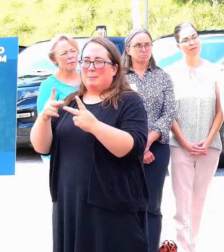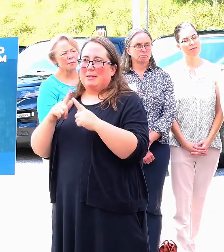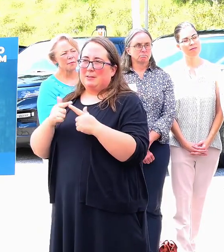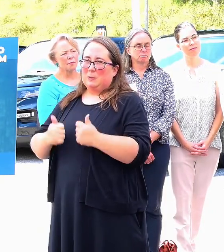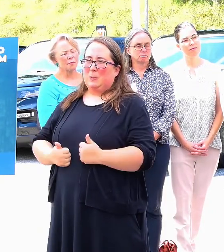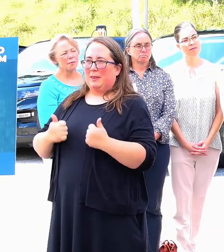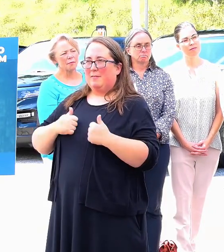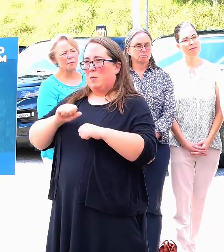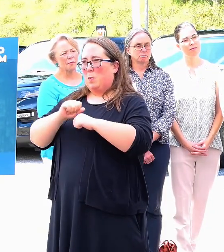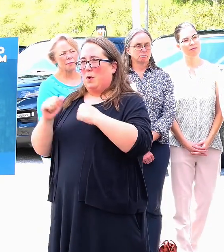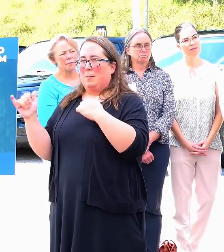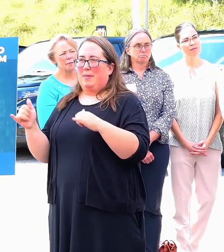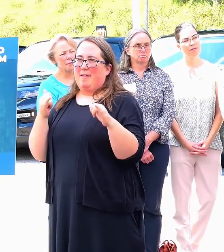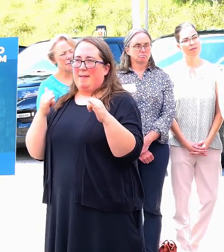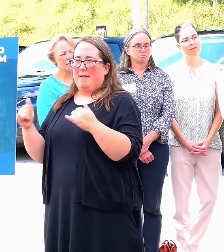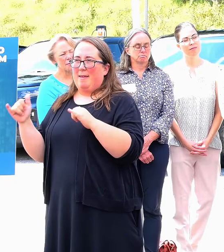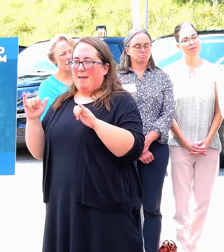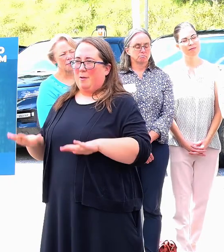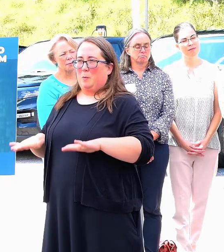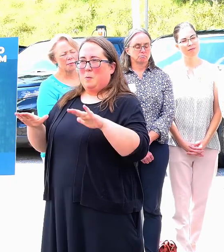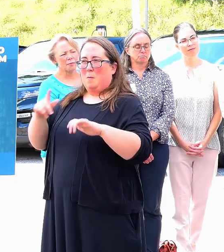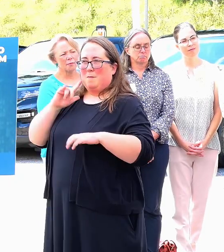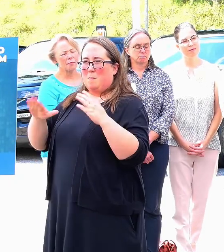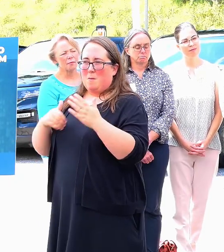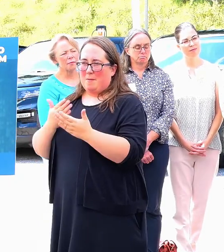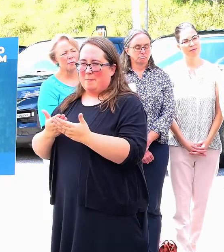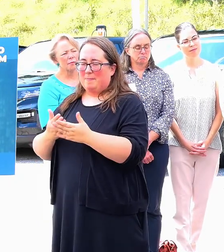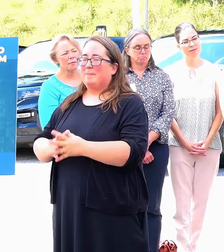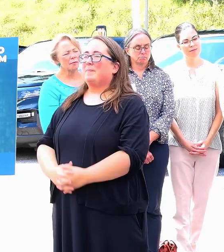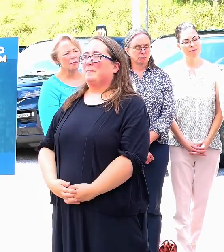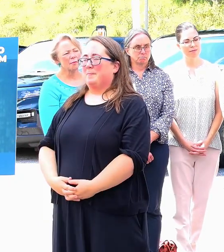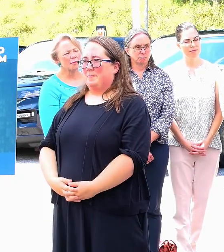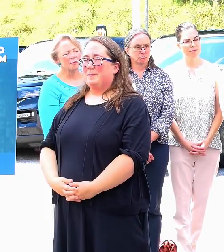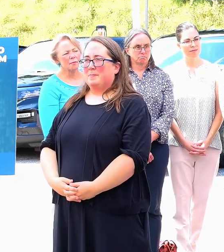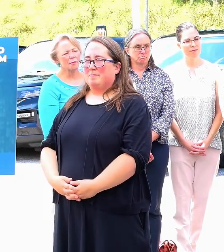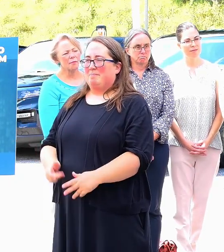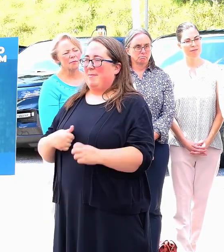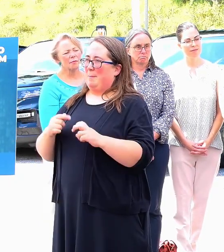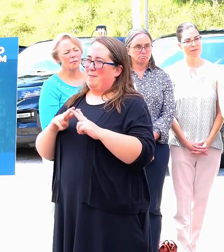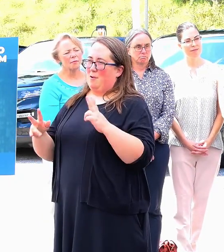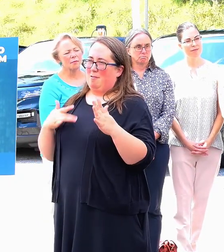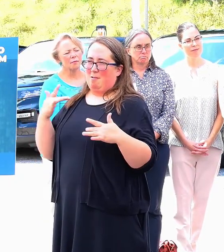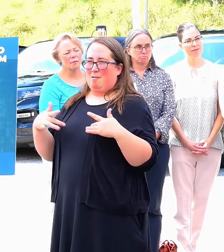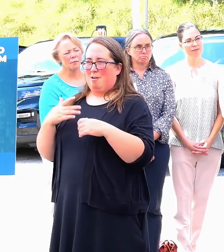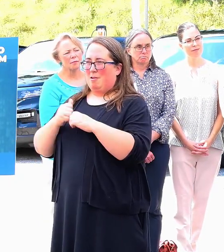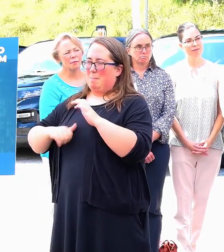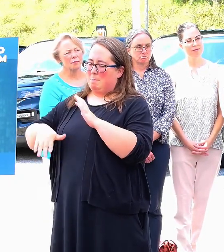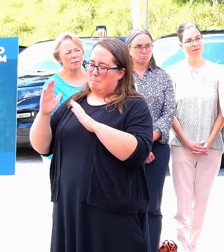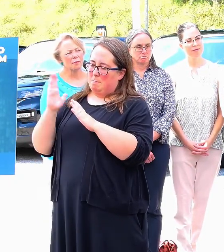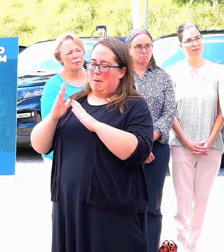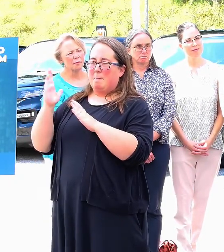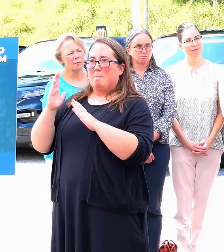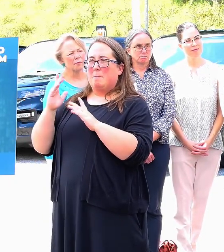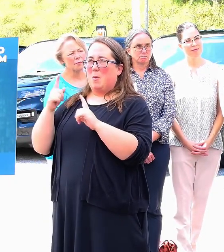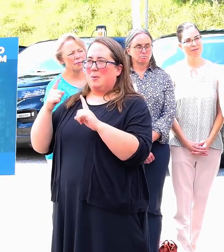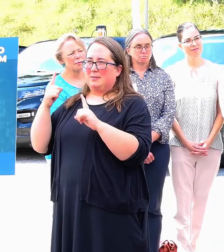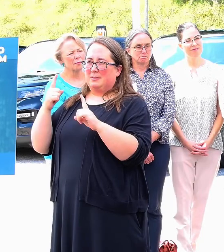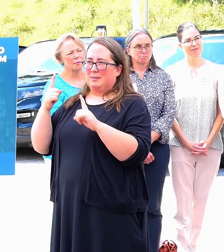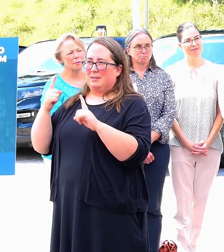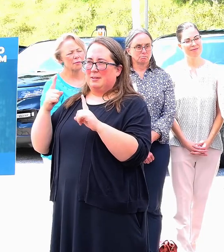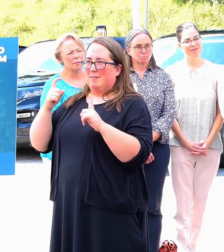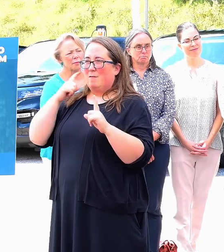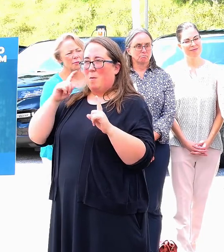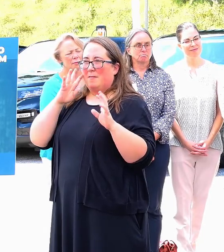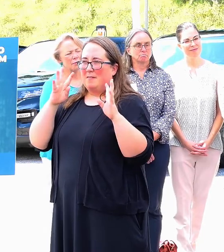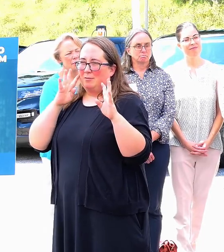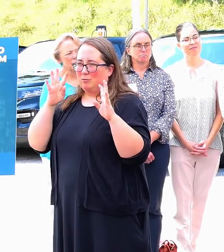live, work, play, and grow for all. So I'm particularly excited that we received the maximum number of points in